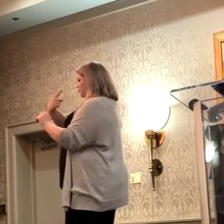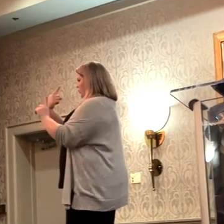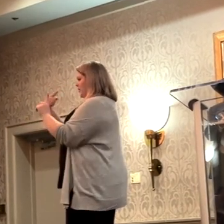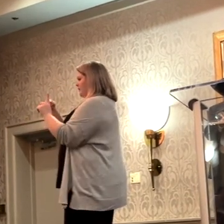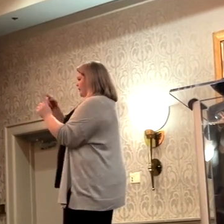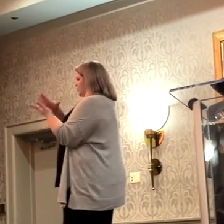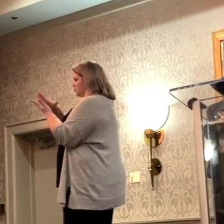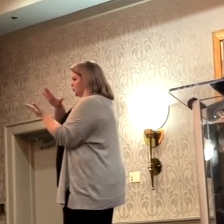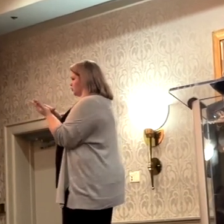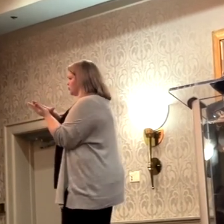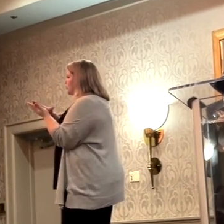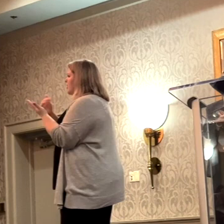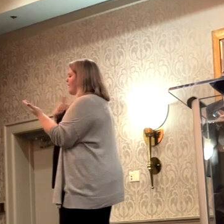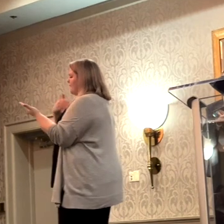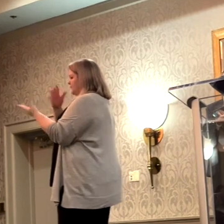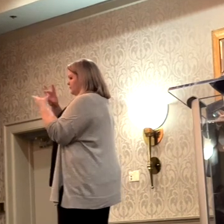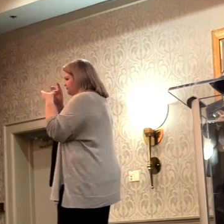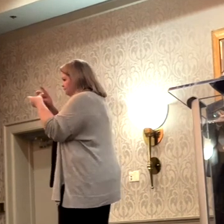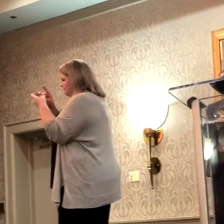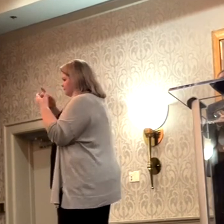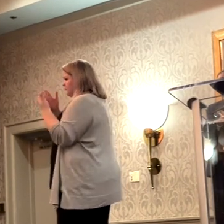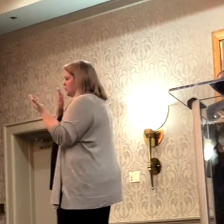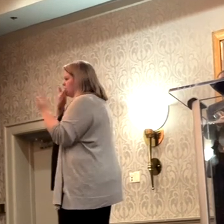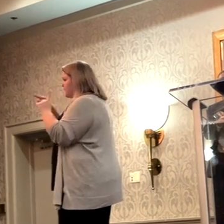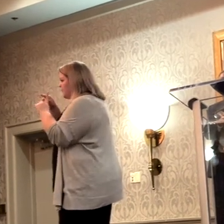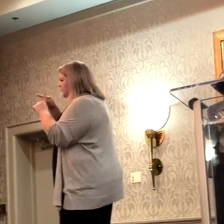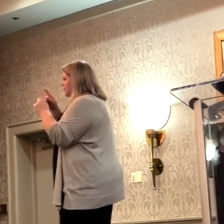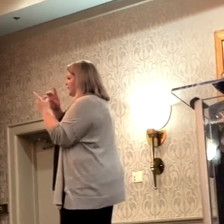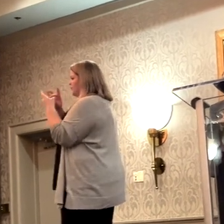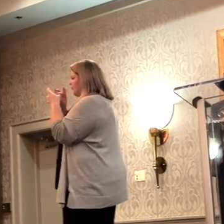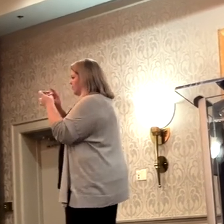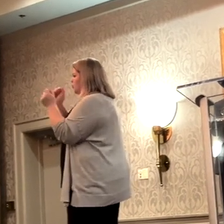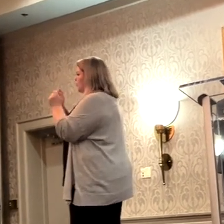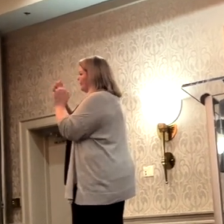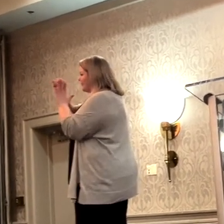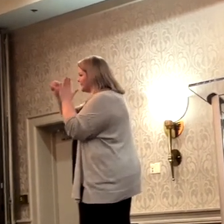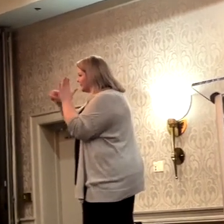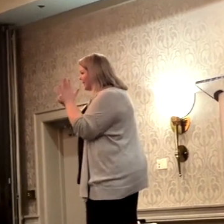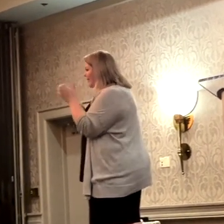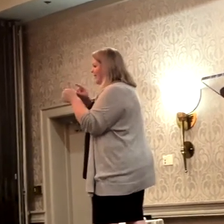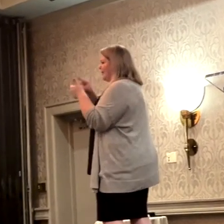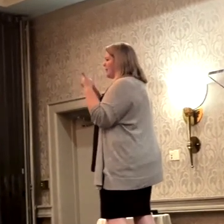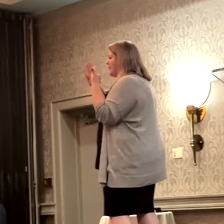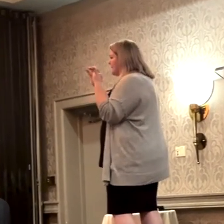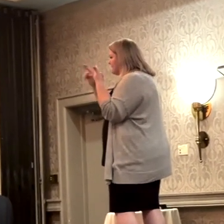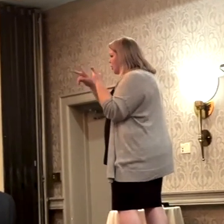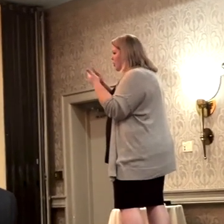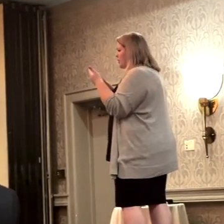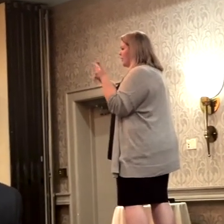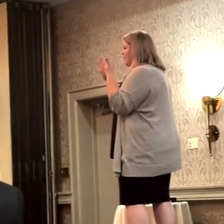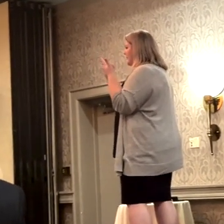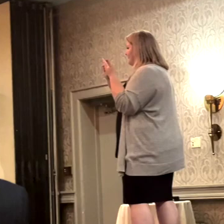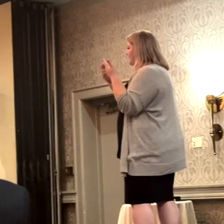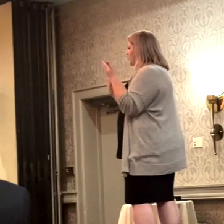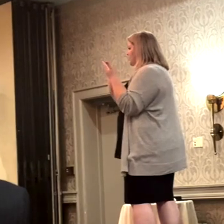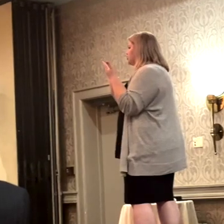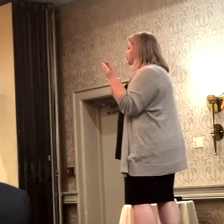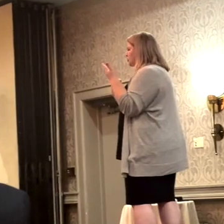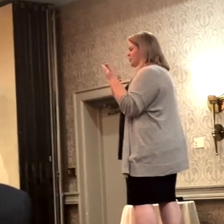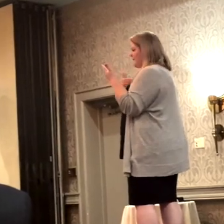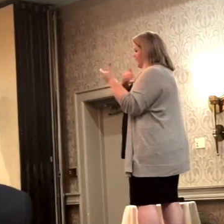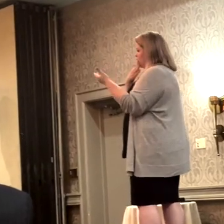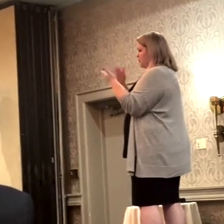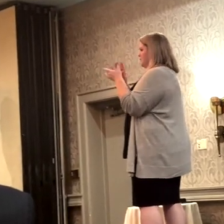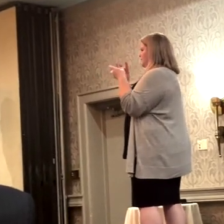its relationship with a state bar and bench. So it's a wonderful opportunity for